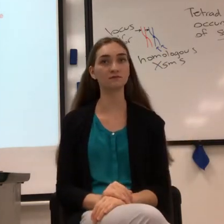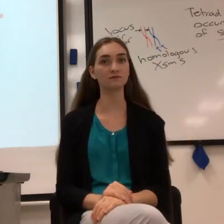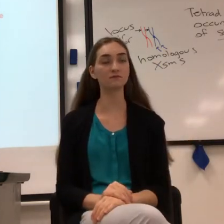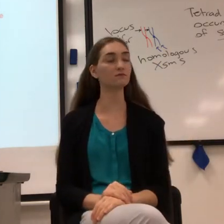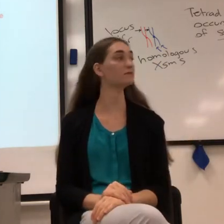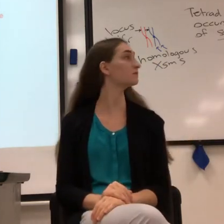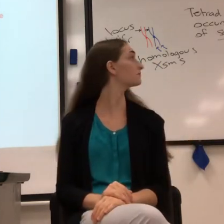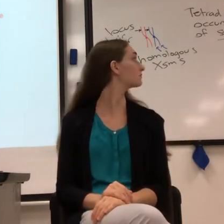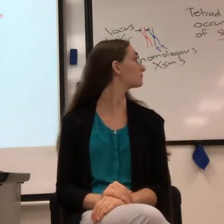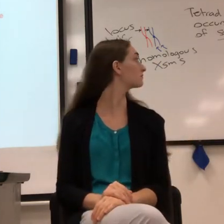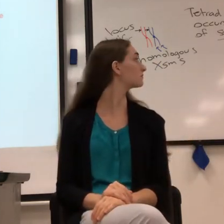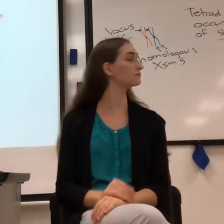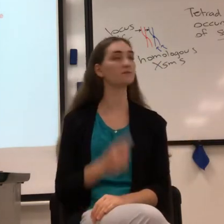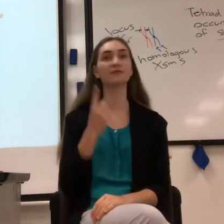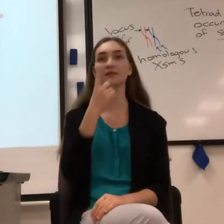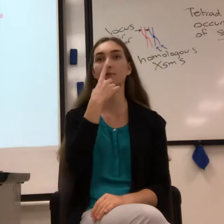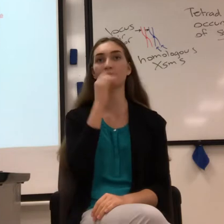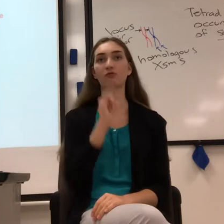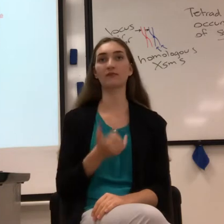Something like that.